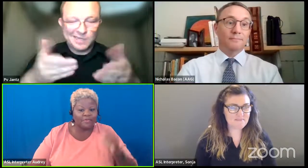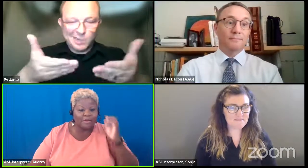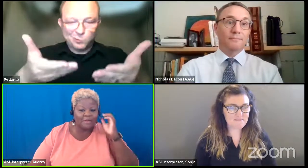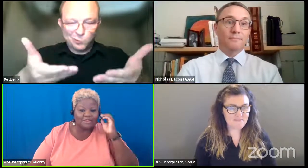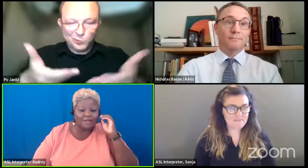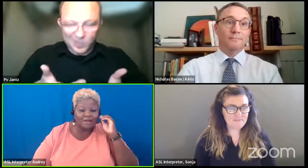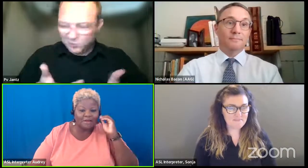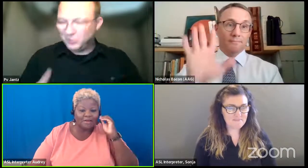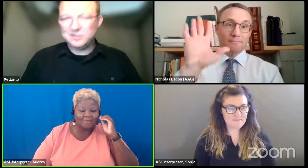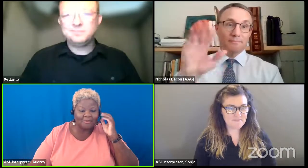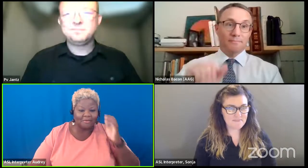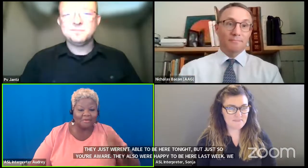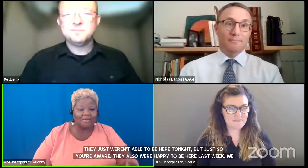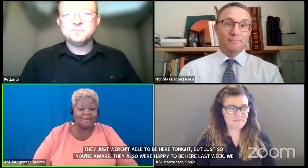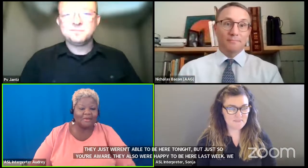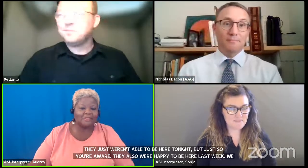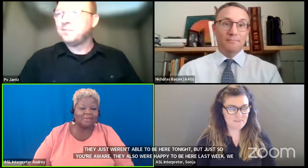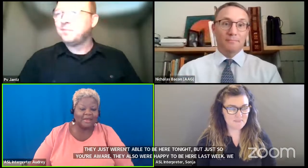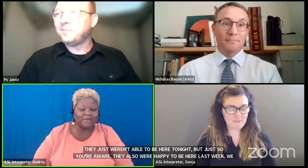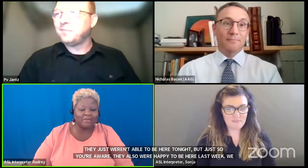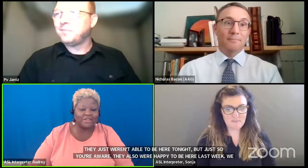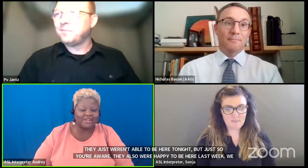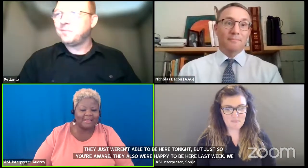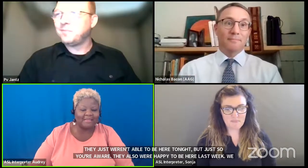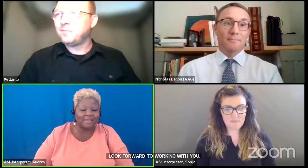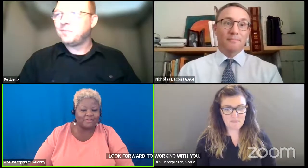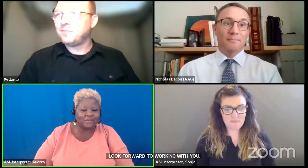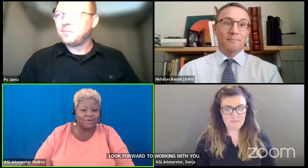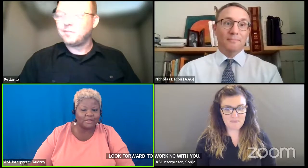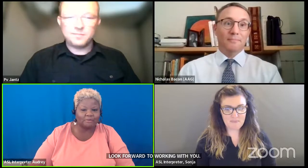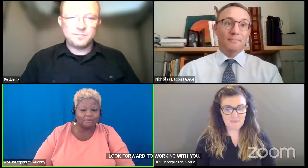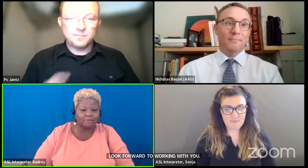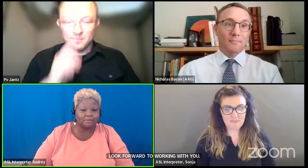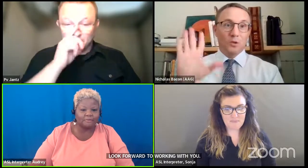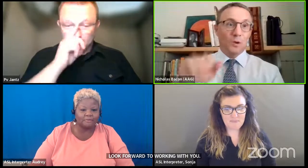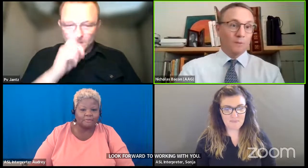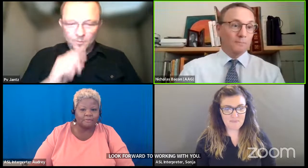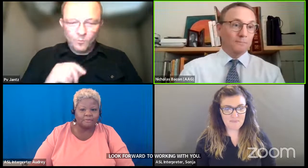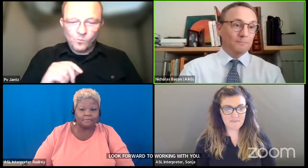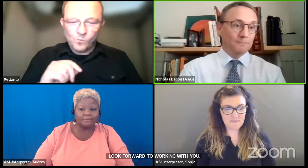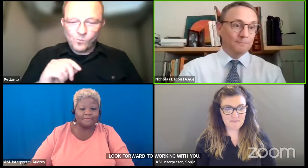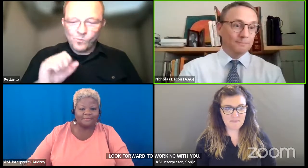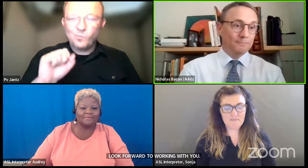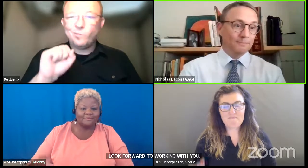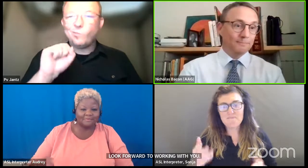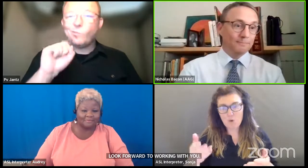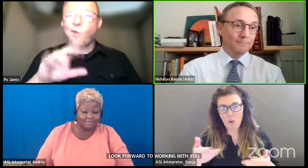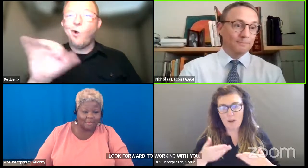Thank you very much, Nicholas Bacon. We appreciate that. Thank you for joining. You're welcome.